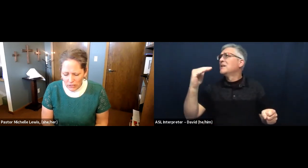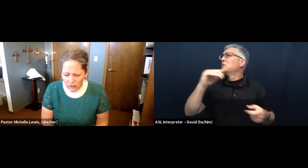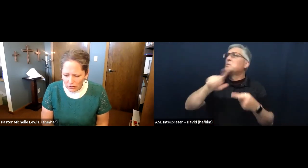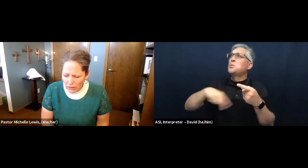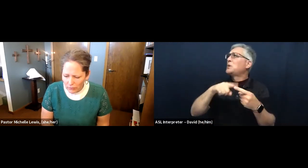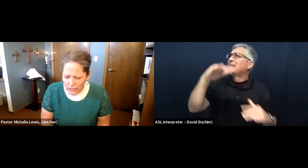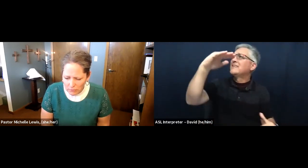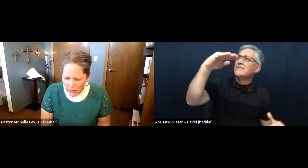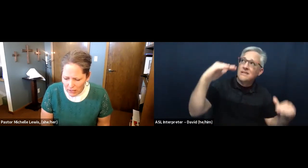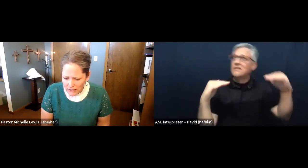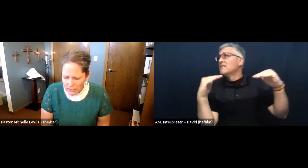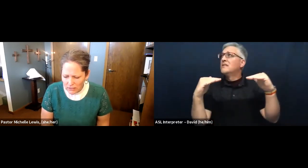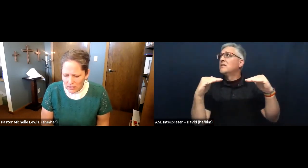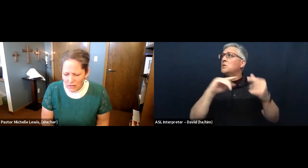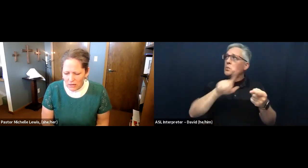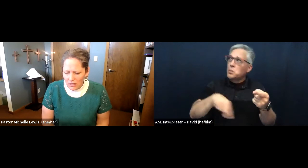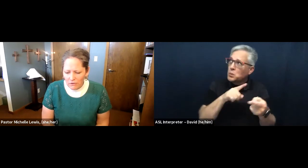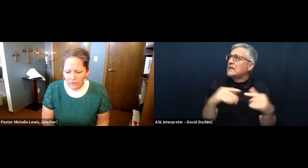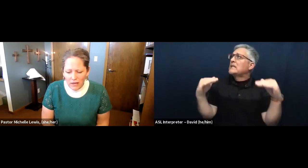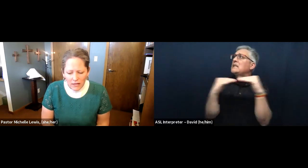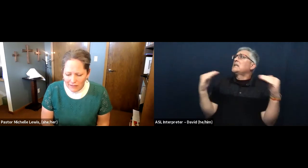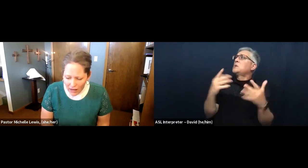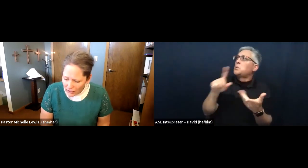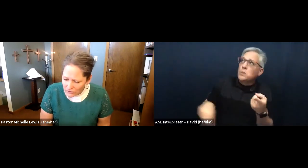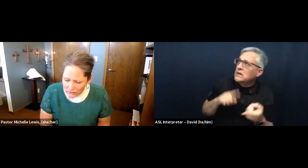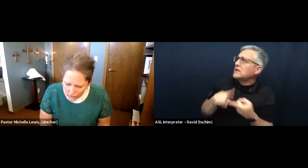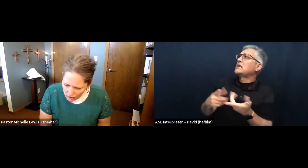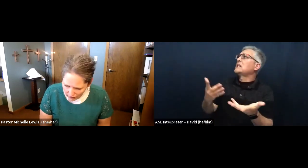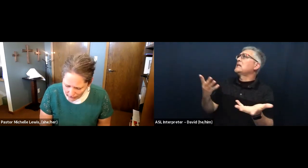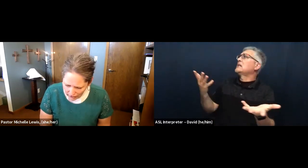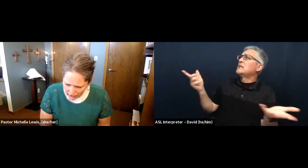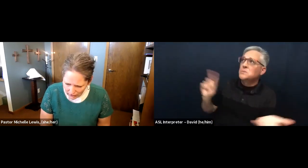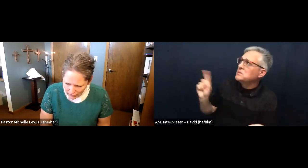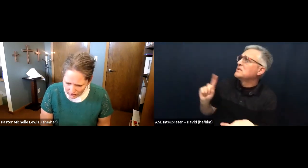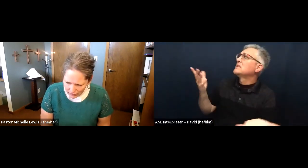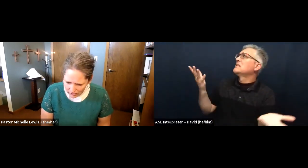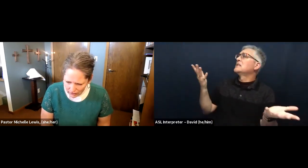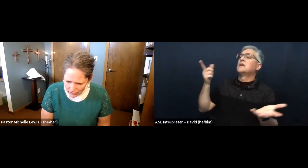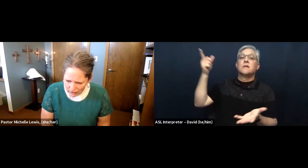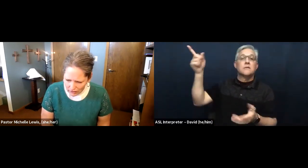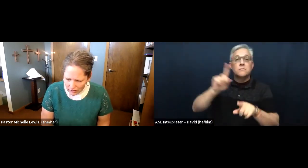And we hear a response of, not long,